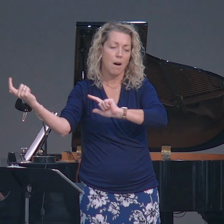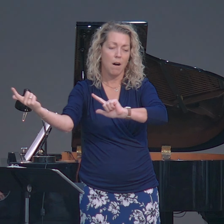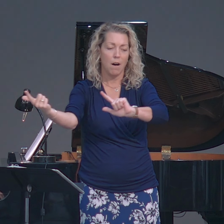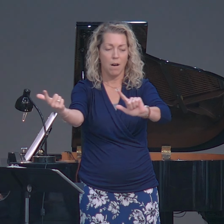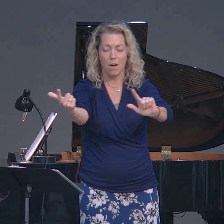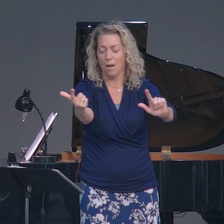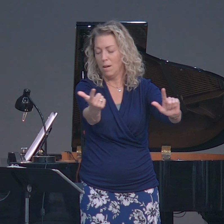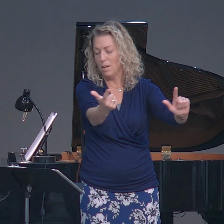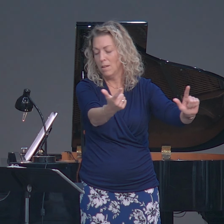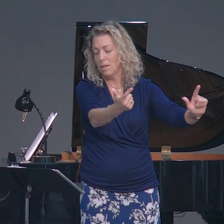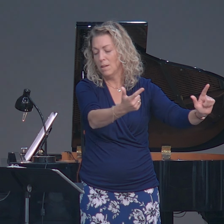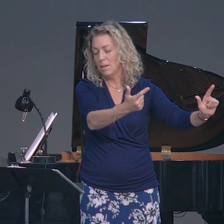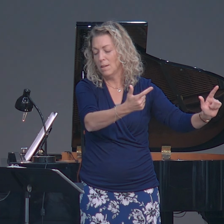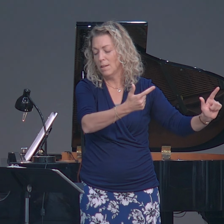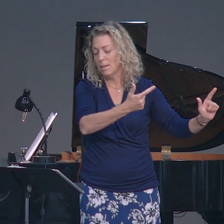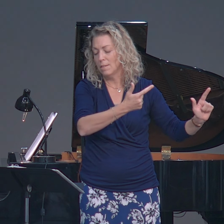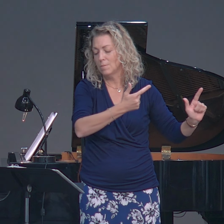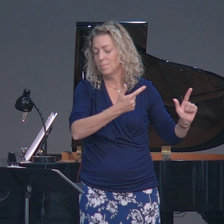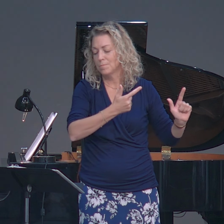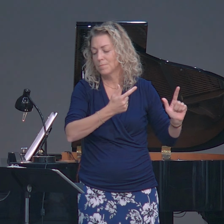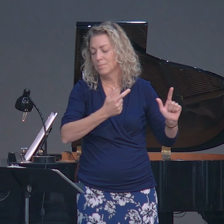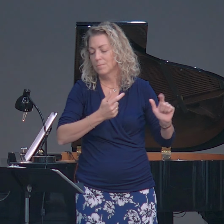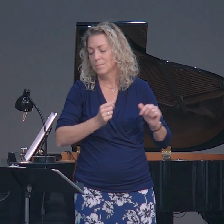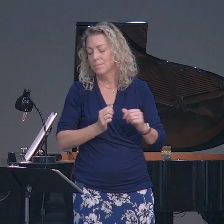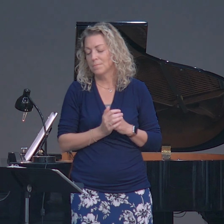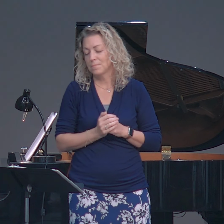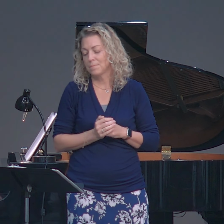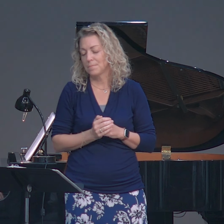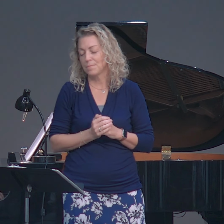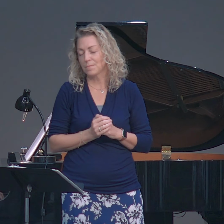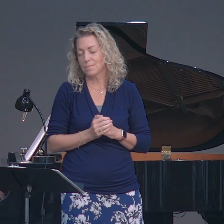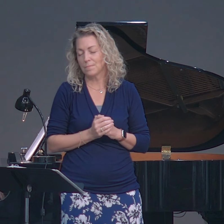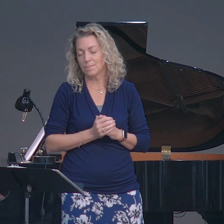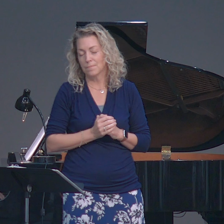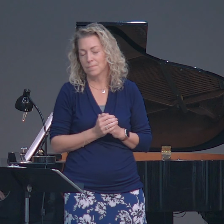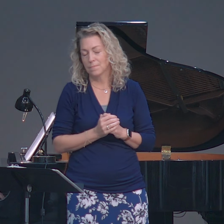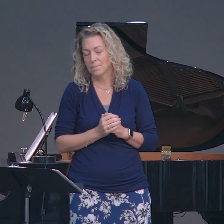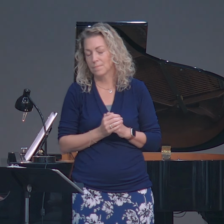stream, flows from Calvary's